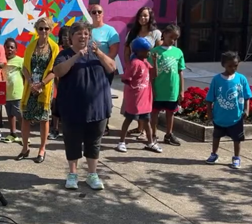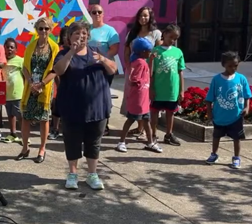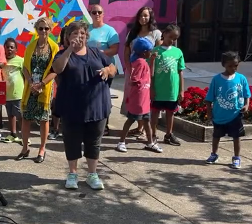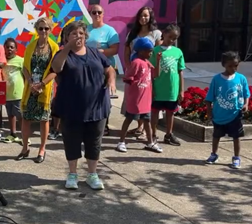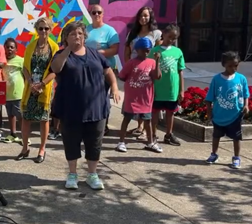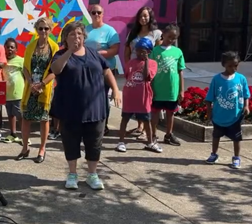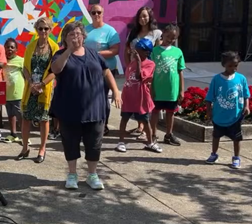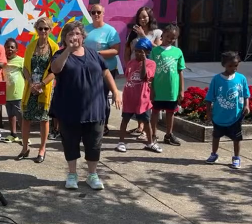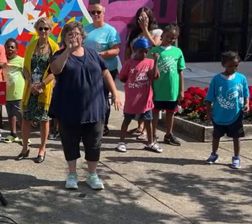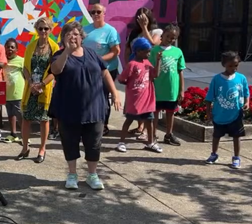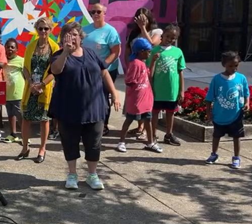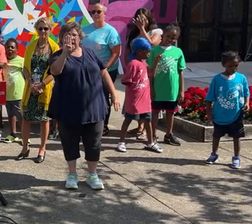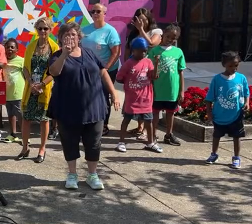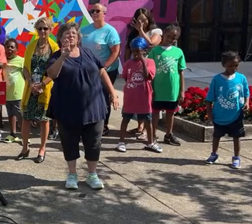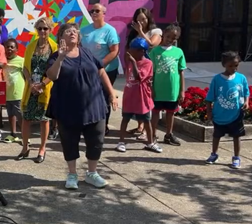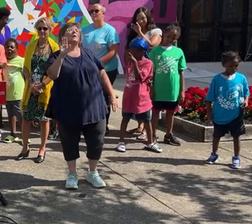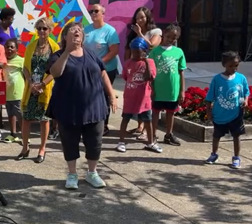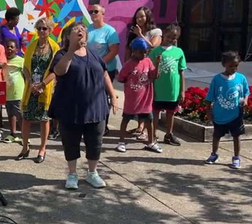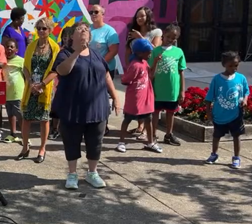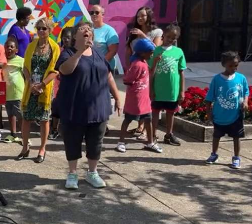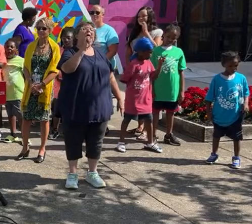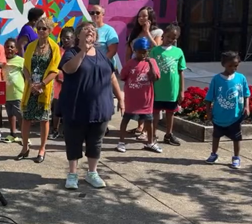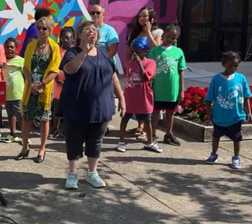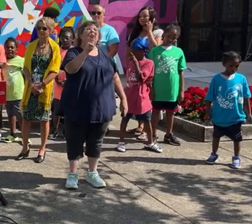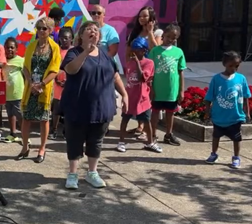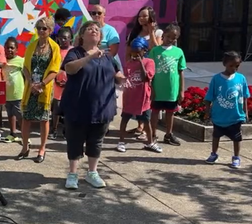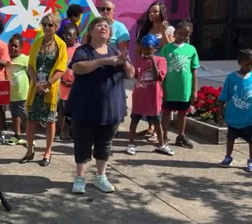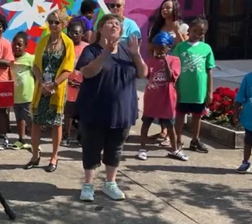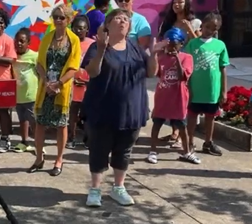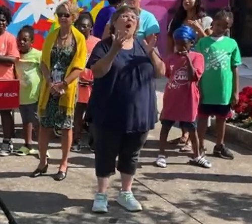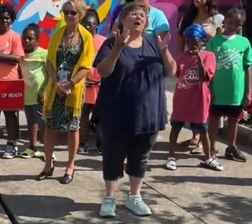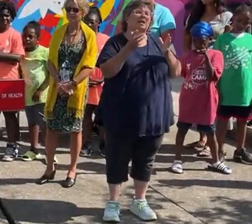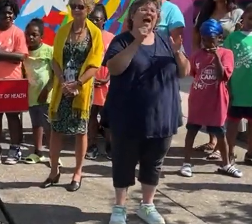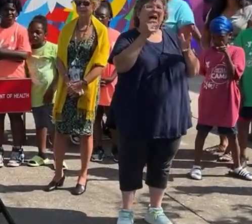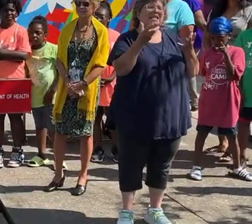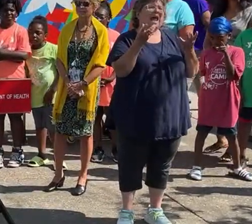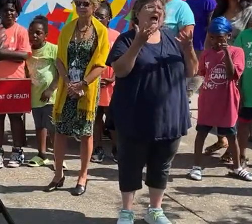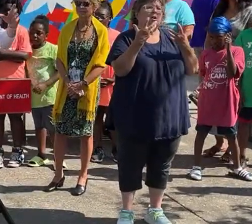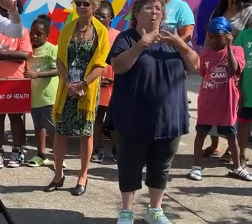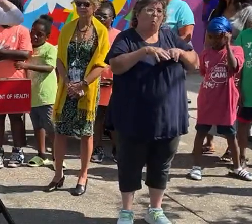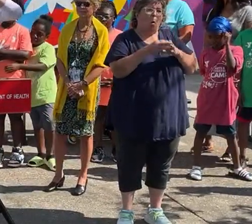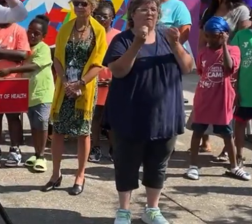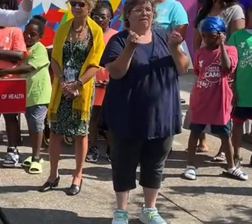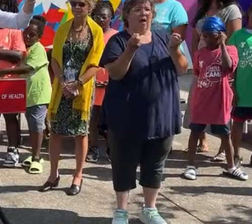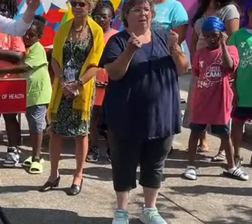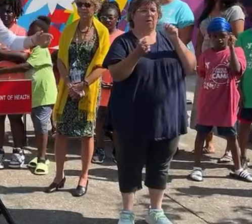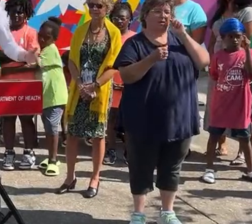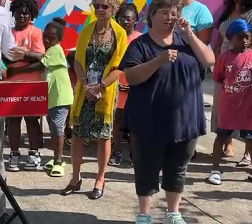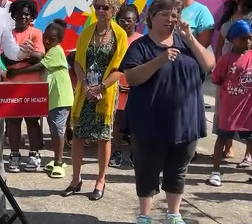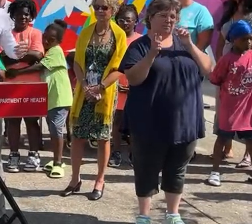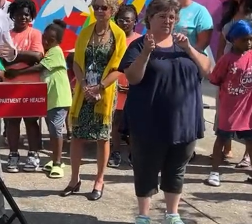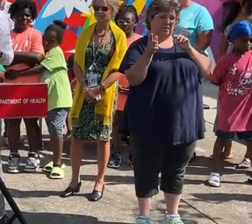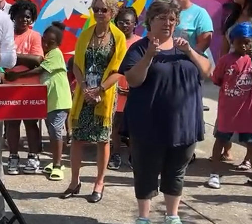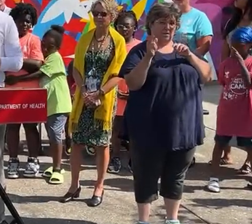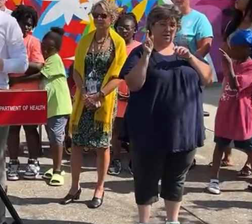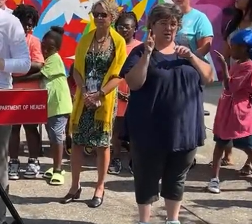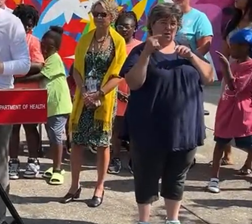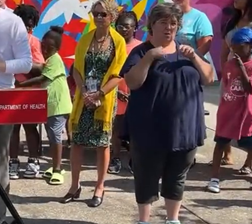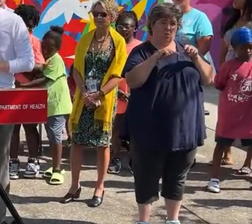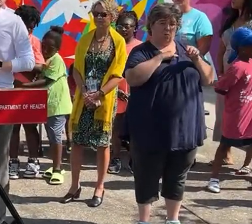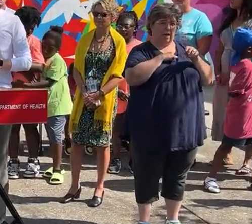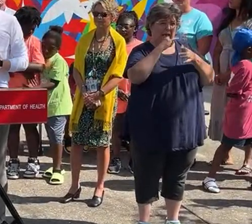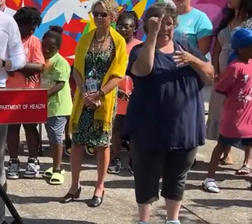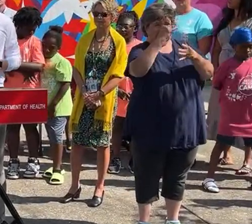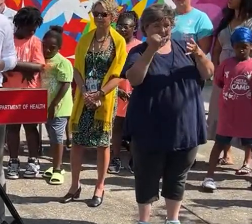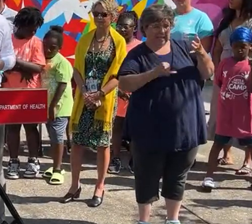Polytab? How does it? Absolutely. So Polytab is a non-woven fabric, and it comes in this case, we had